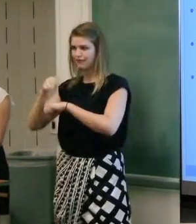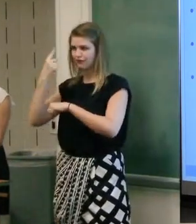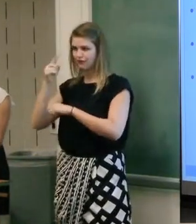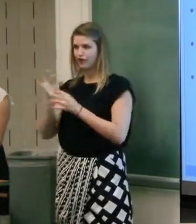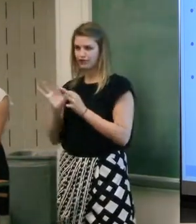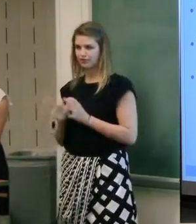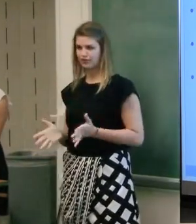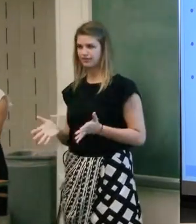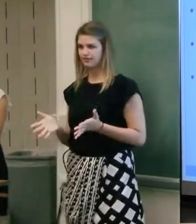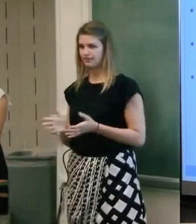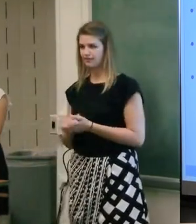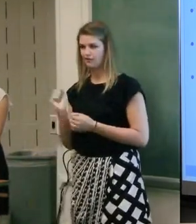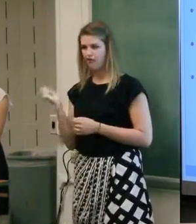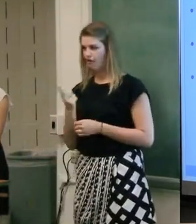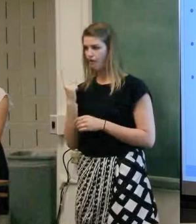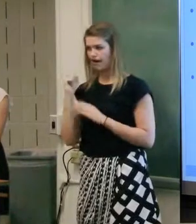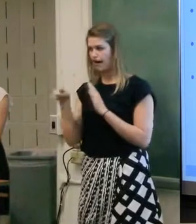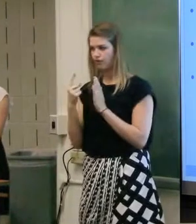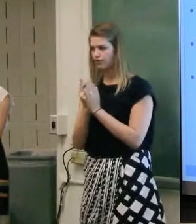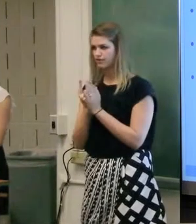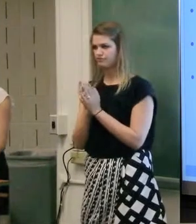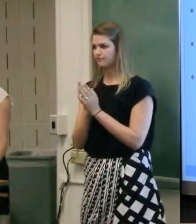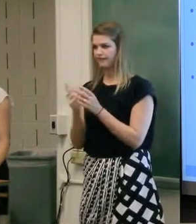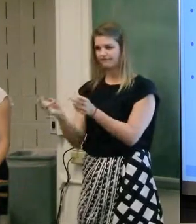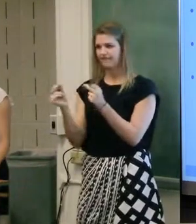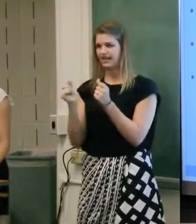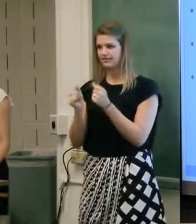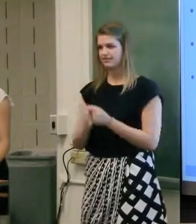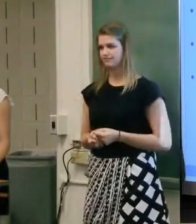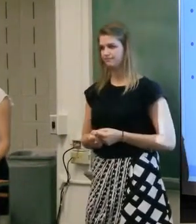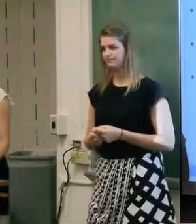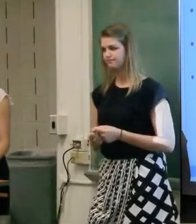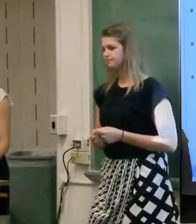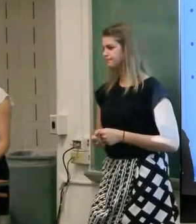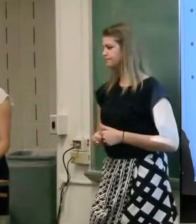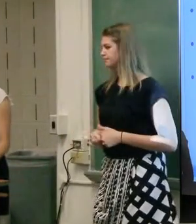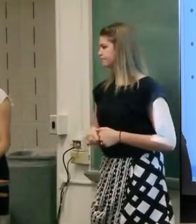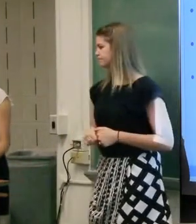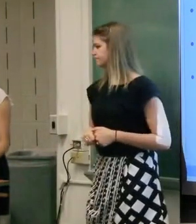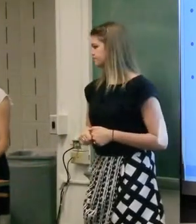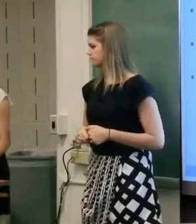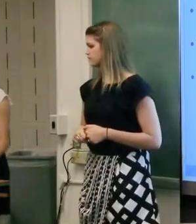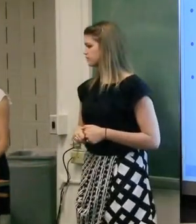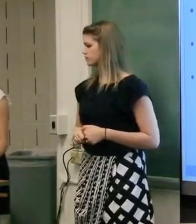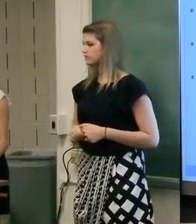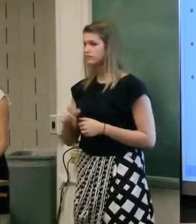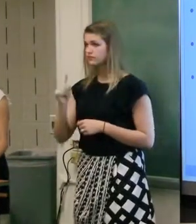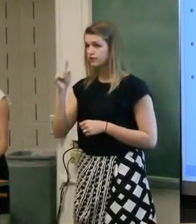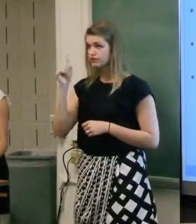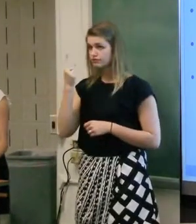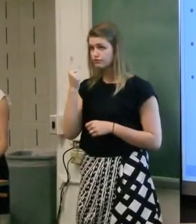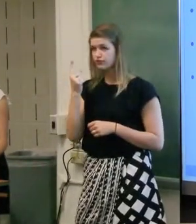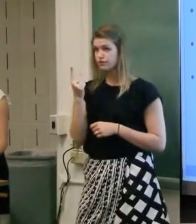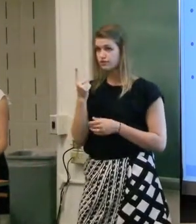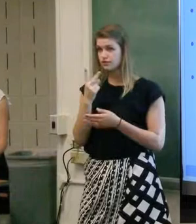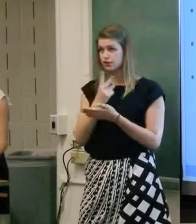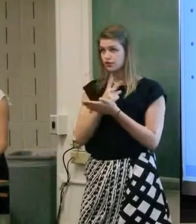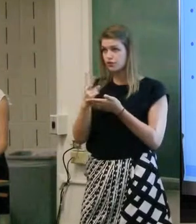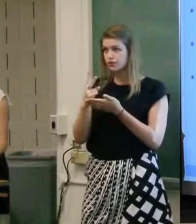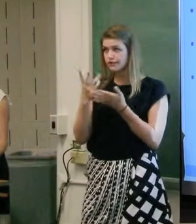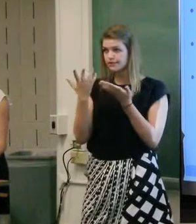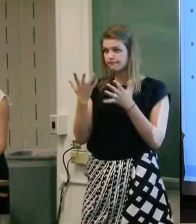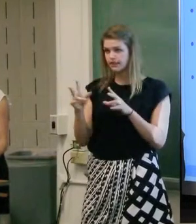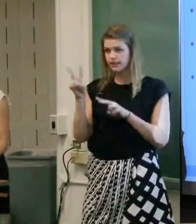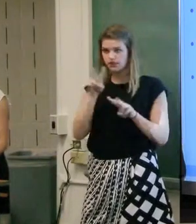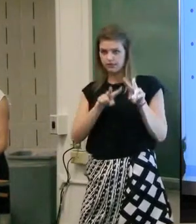so all of my hours were very quick. I first started interpreting after 2 weeks